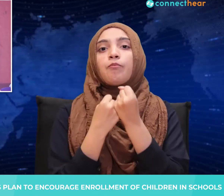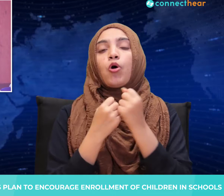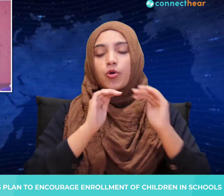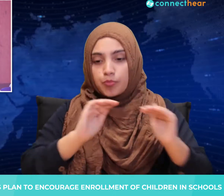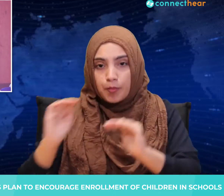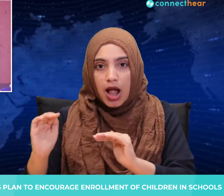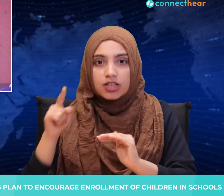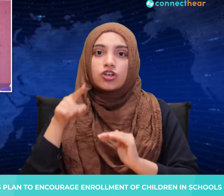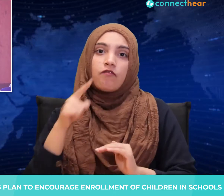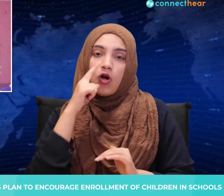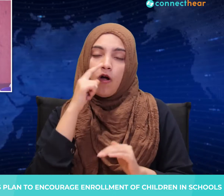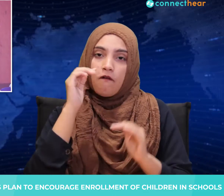daughters.